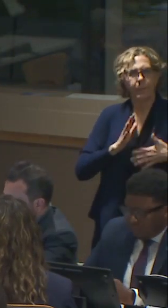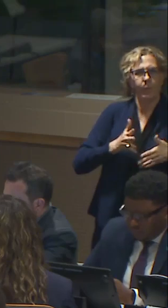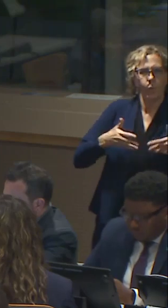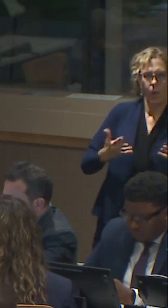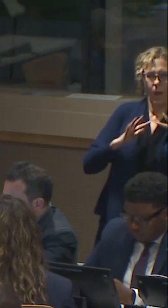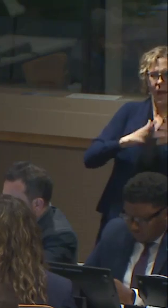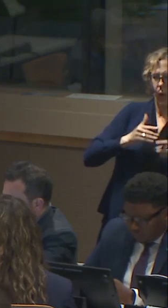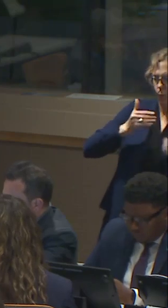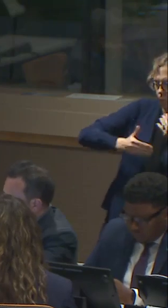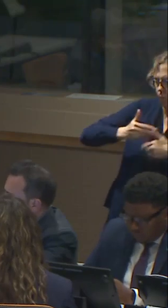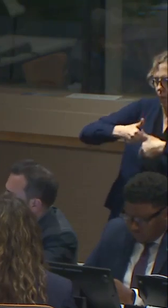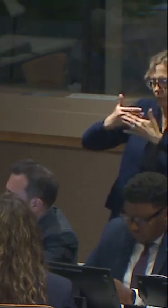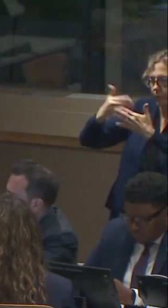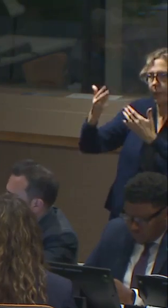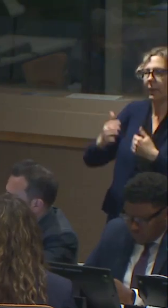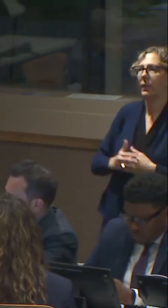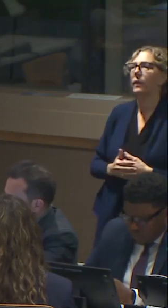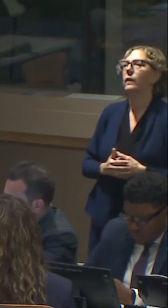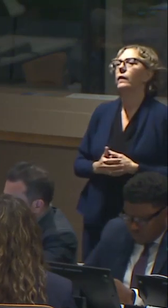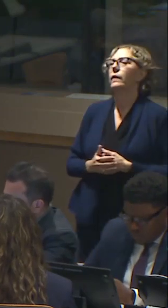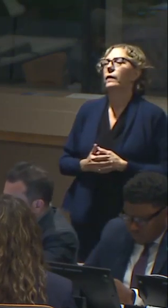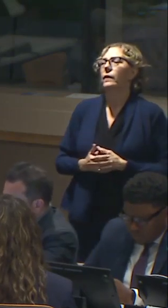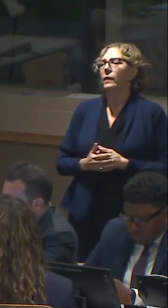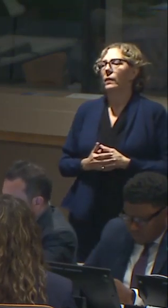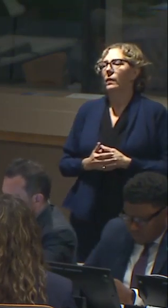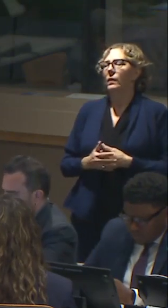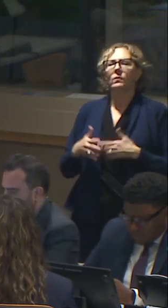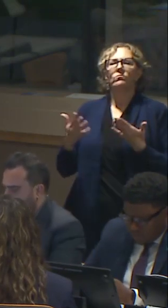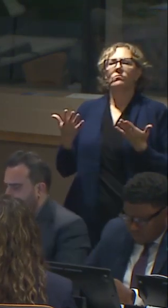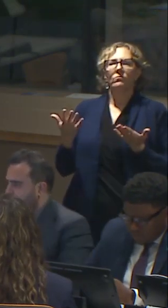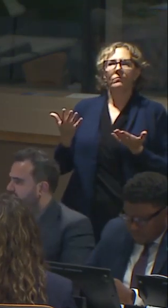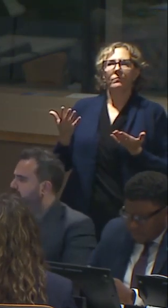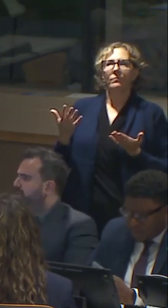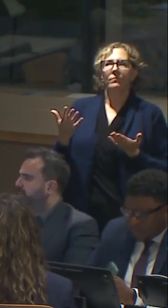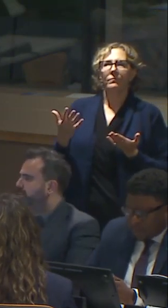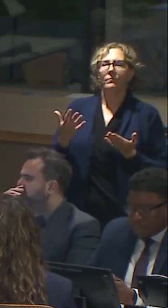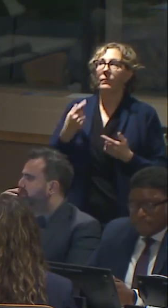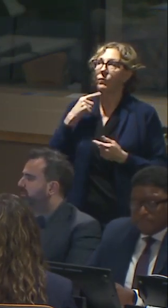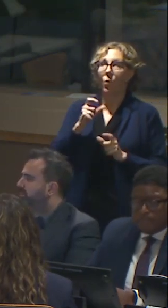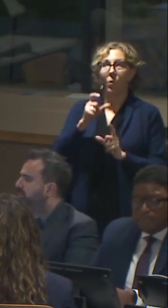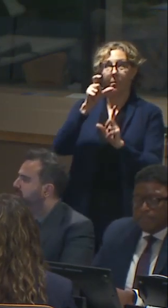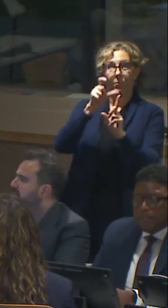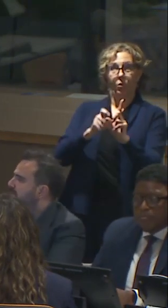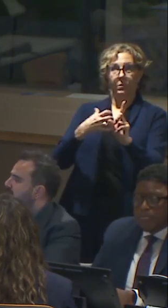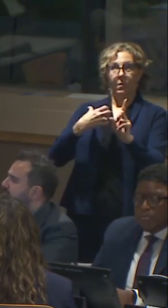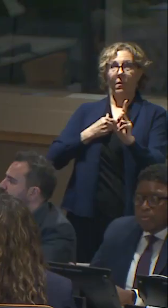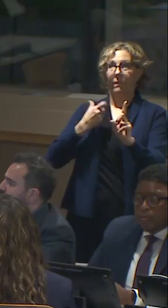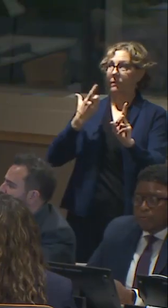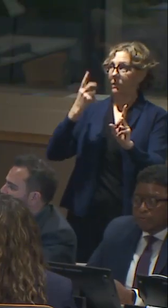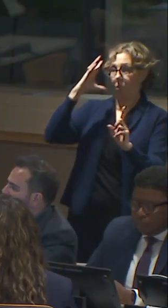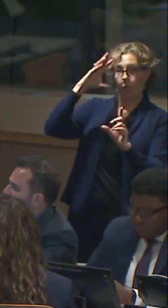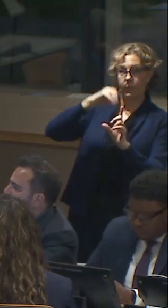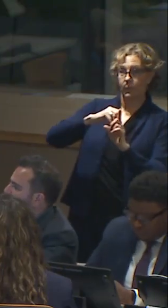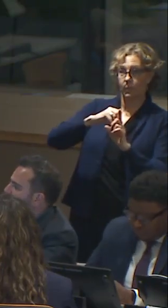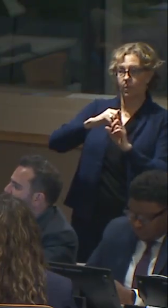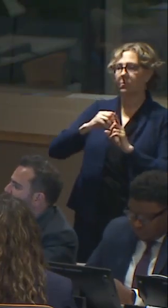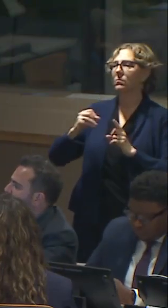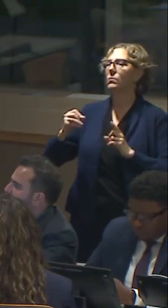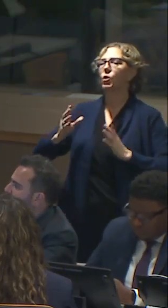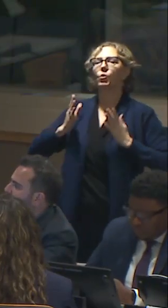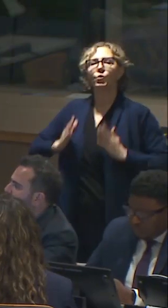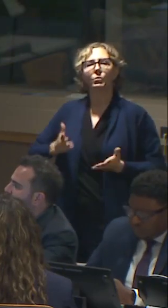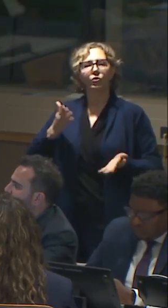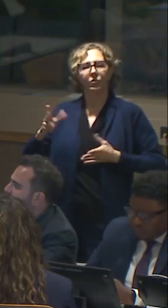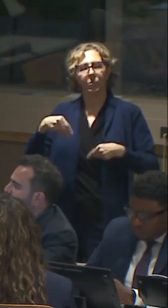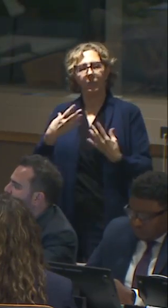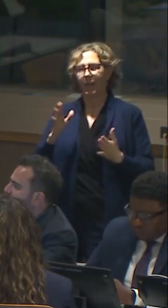what piece. What are the implications of having autism is what human services providers need to know. I can